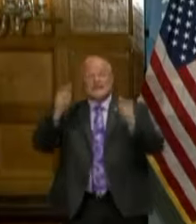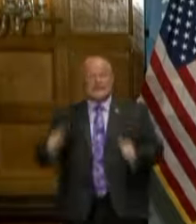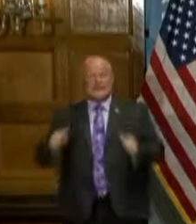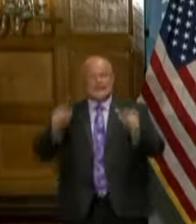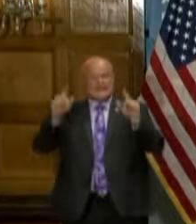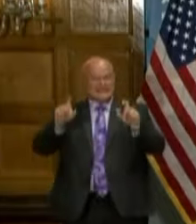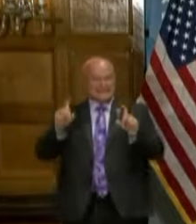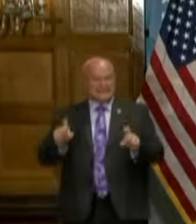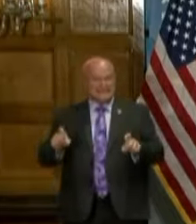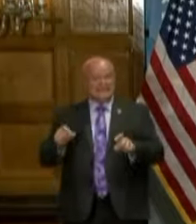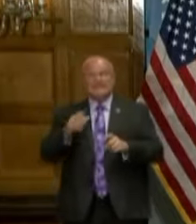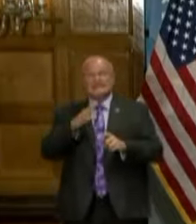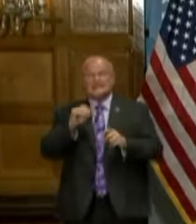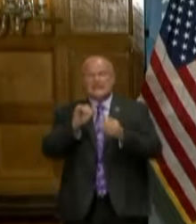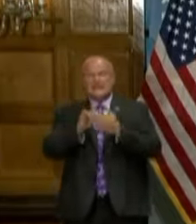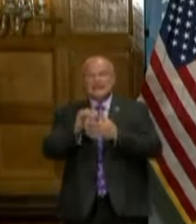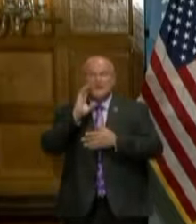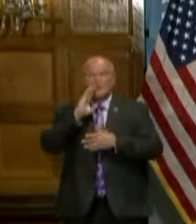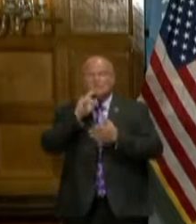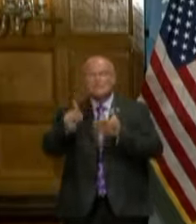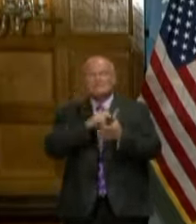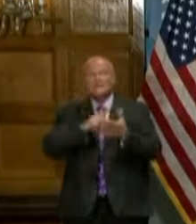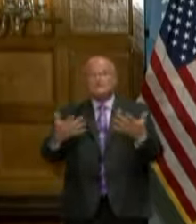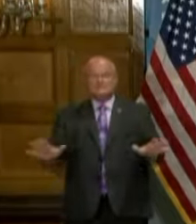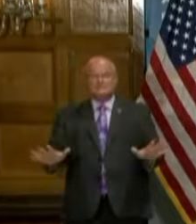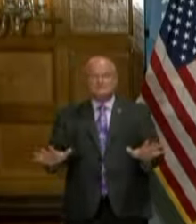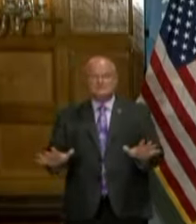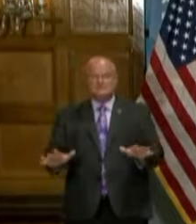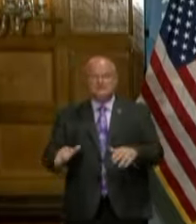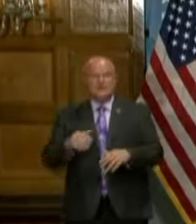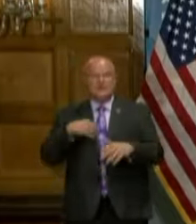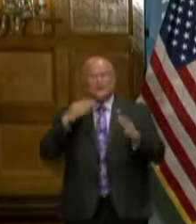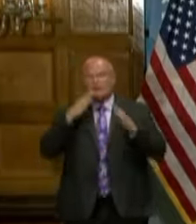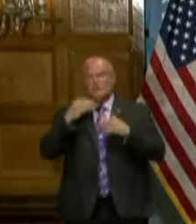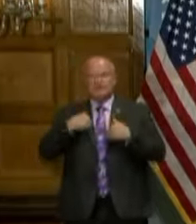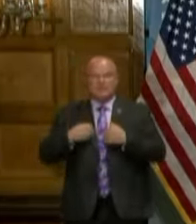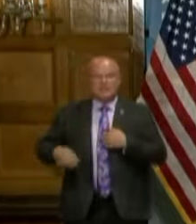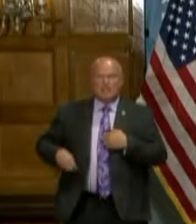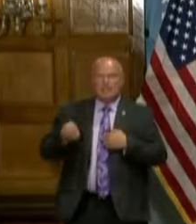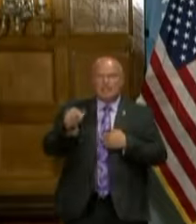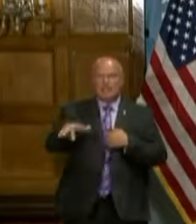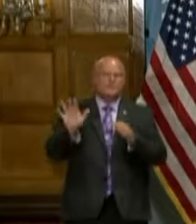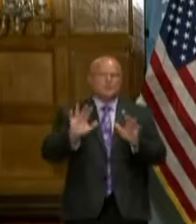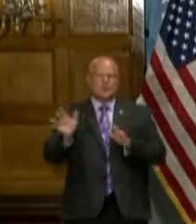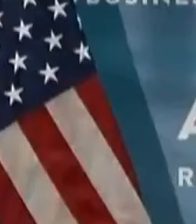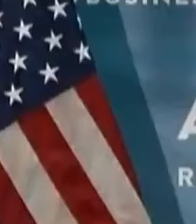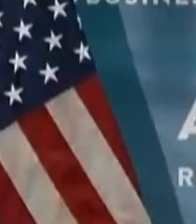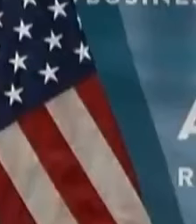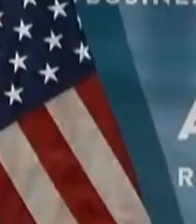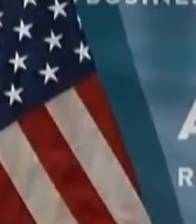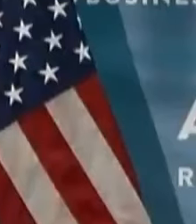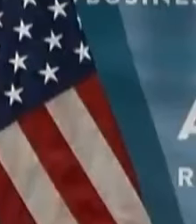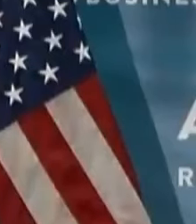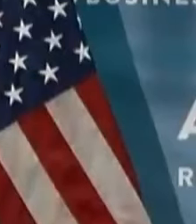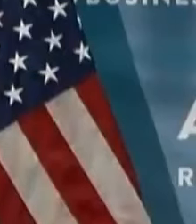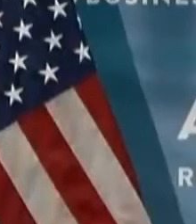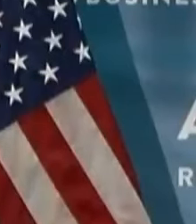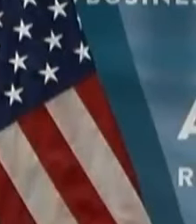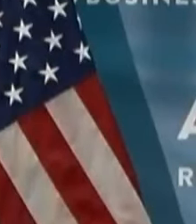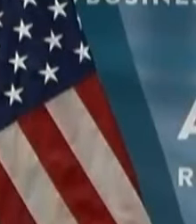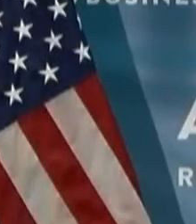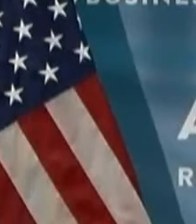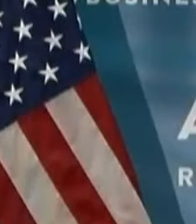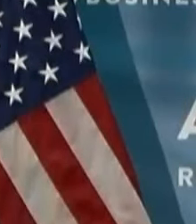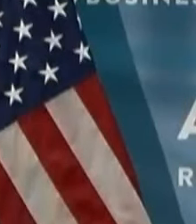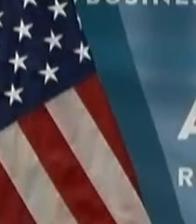get a test and that it will be paid for. I mean, you're not going to have to worry about the test coming out of your pocket. And then let's look and see